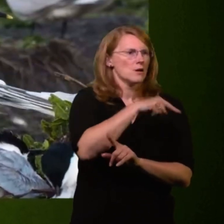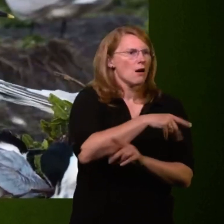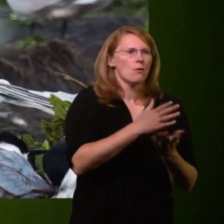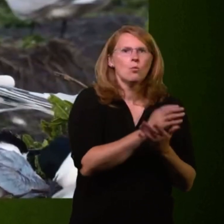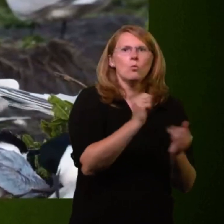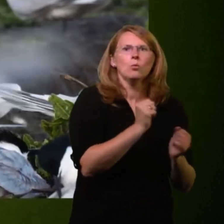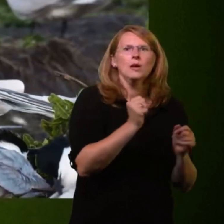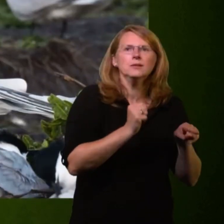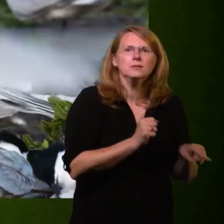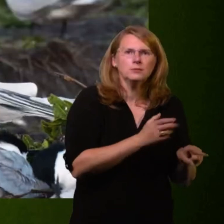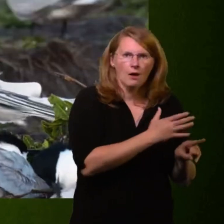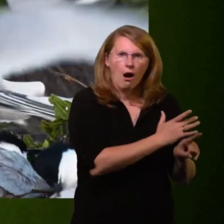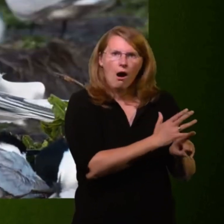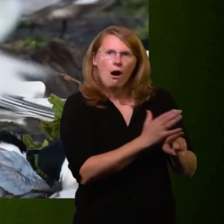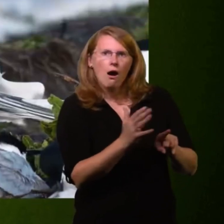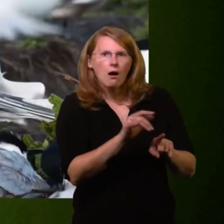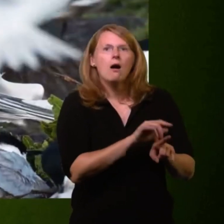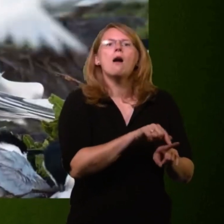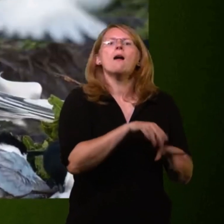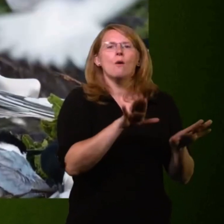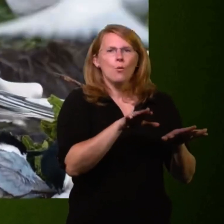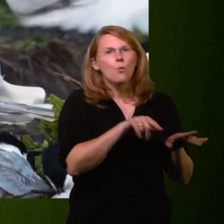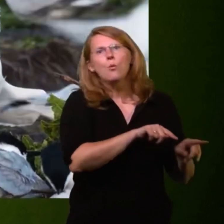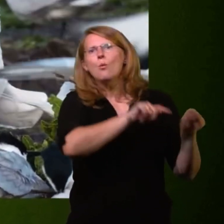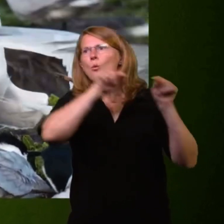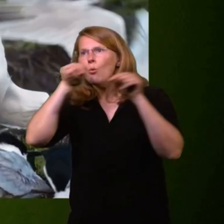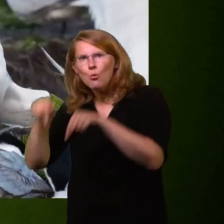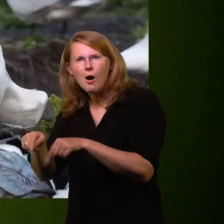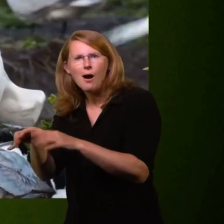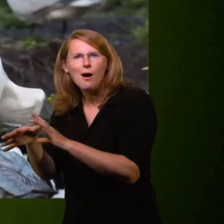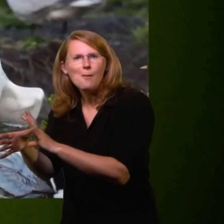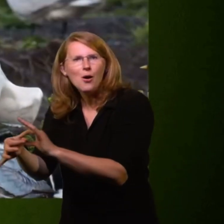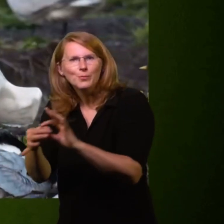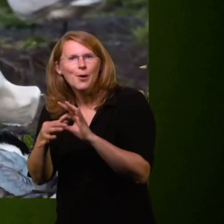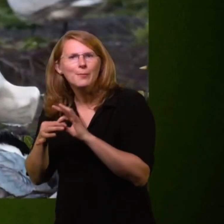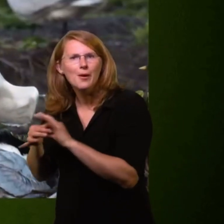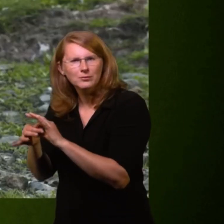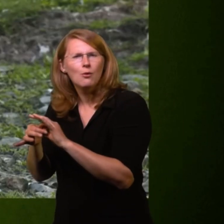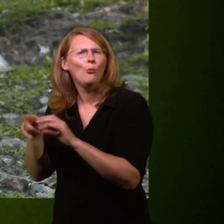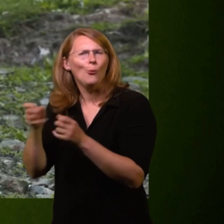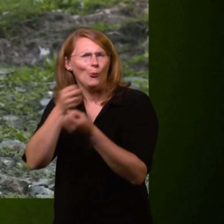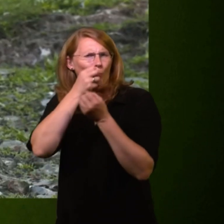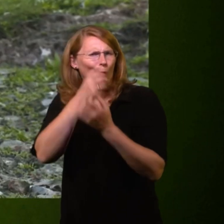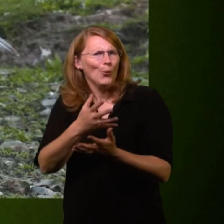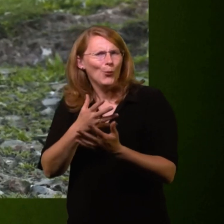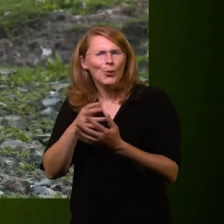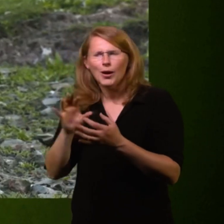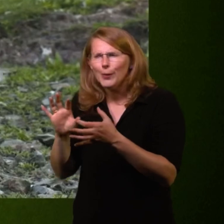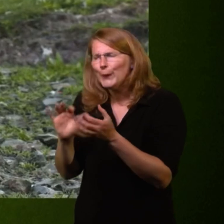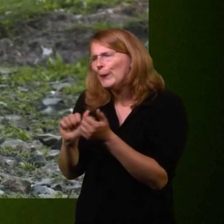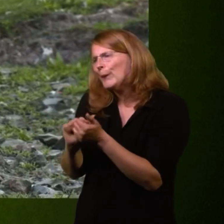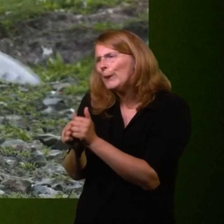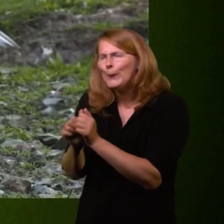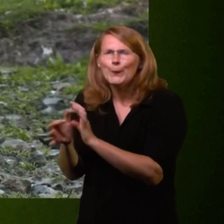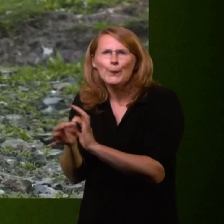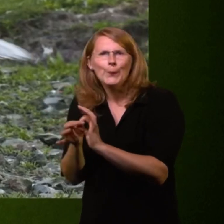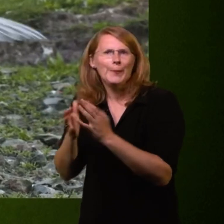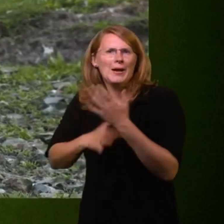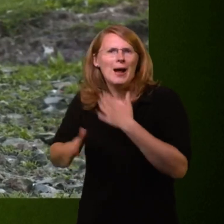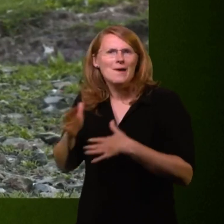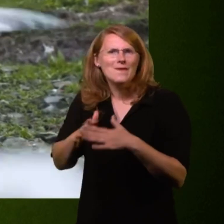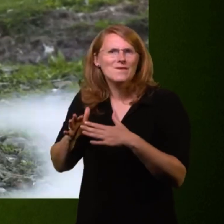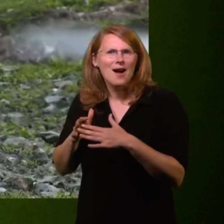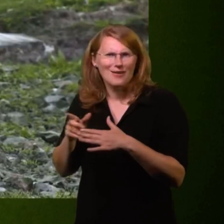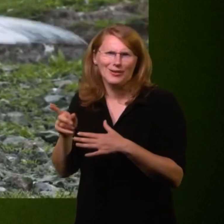this is reinforcing their pair bonding. There's lovely courtship behavior, really sleek birds. They're elegant, but sleek too. And